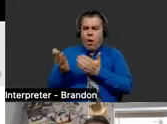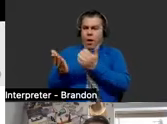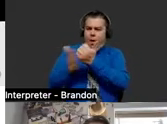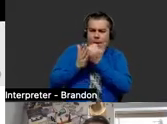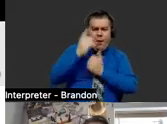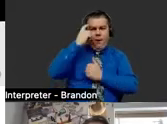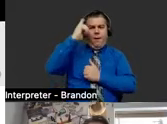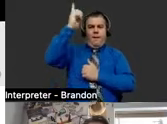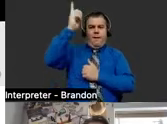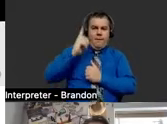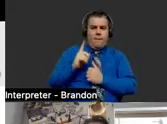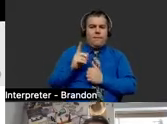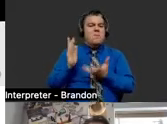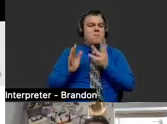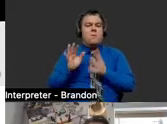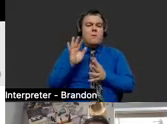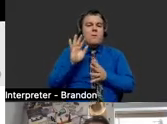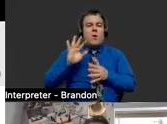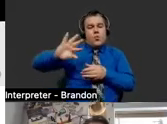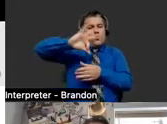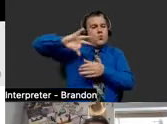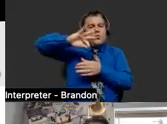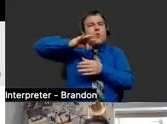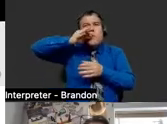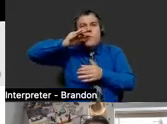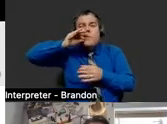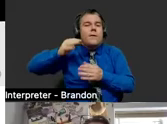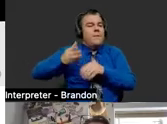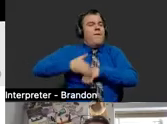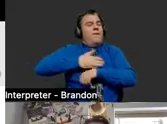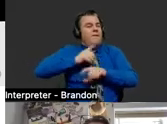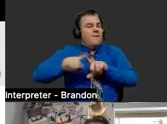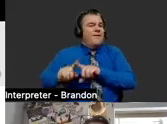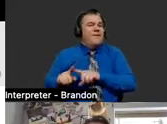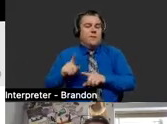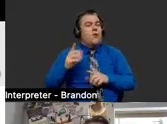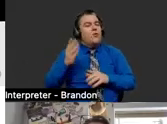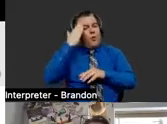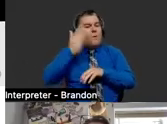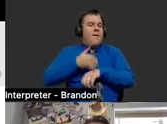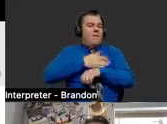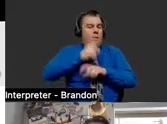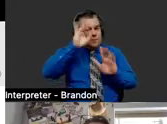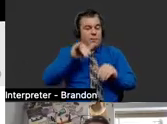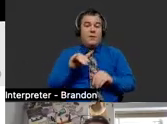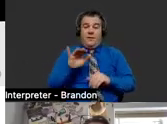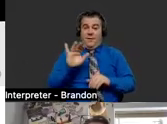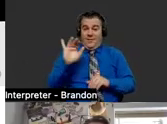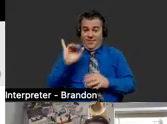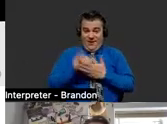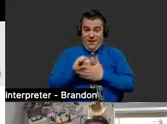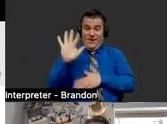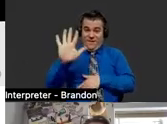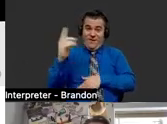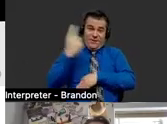with seasonings and all that, and even to like just kind of know beforehand what to expect. That's what these 5 days are for